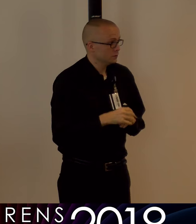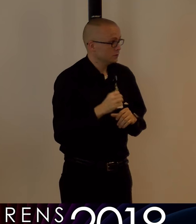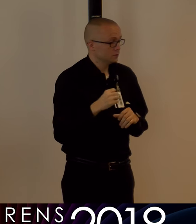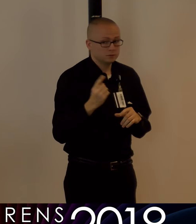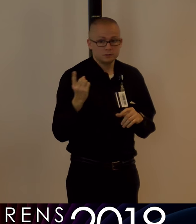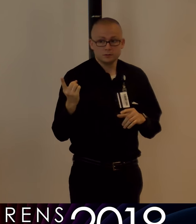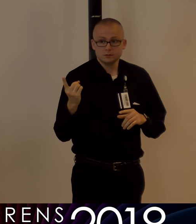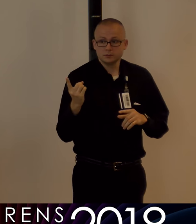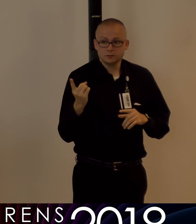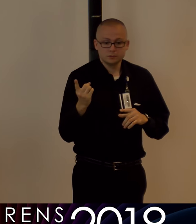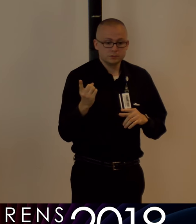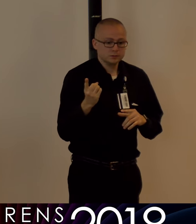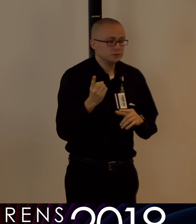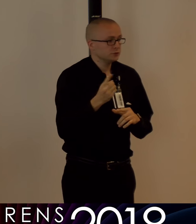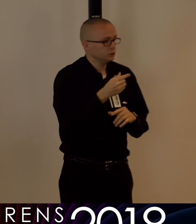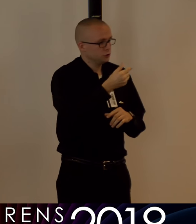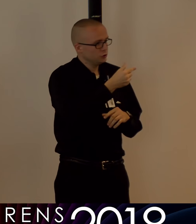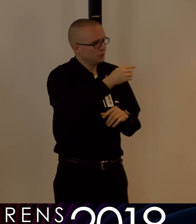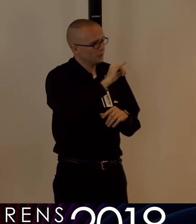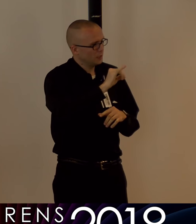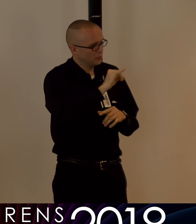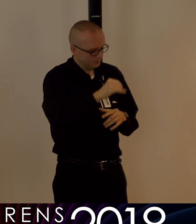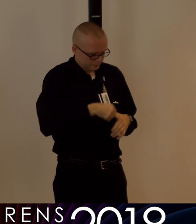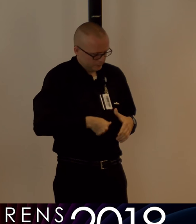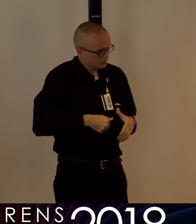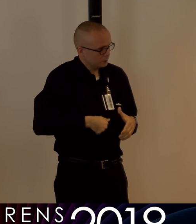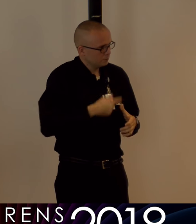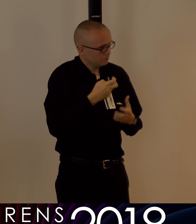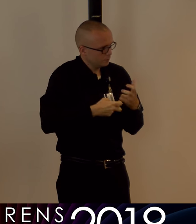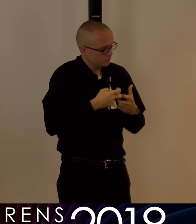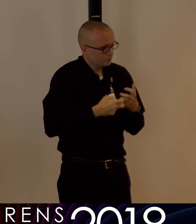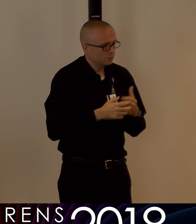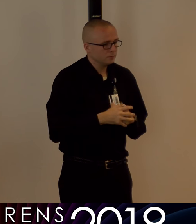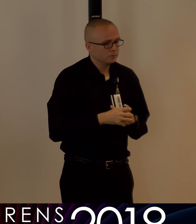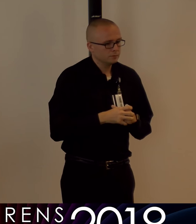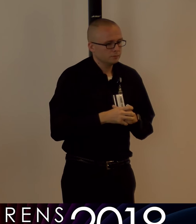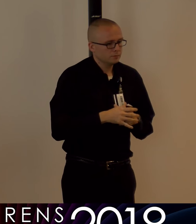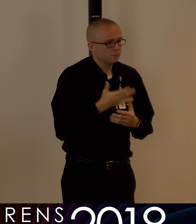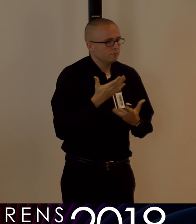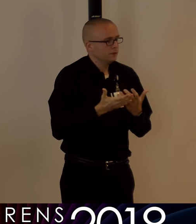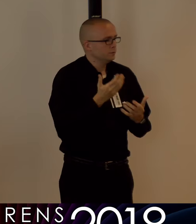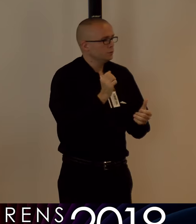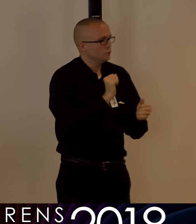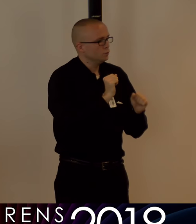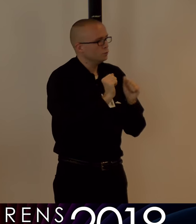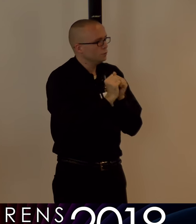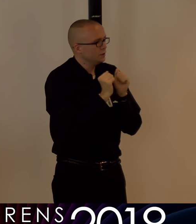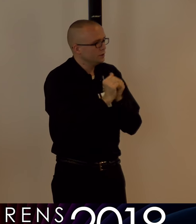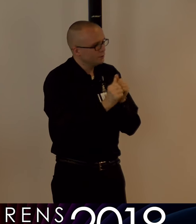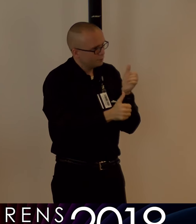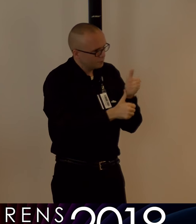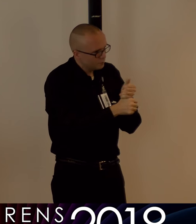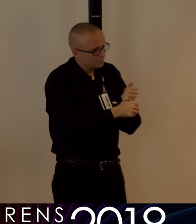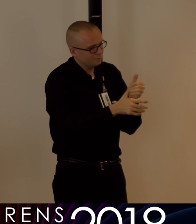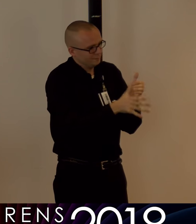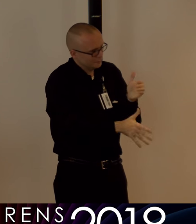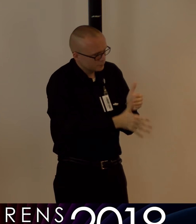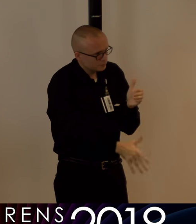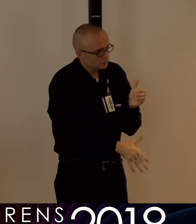GI problems. GI problems, thank you. Problems with constipation,